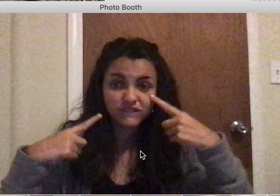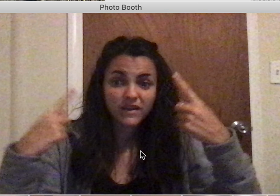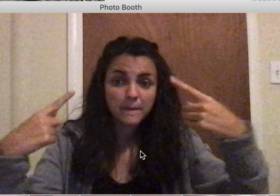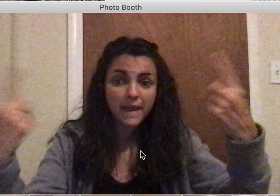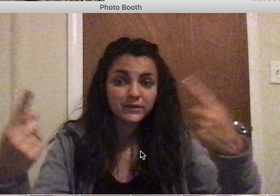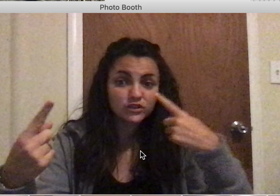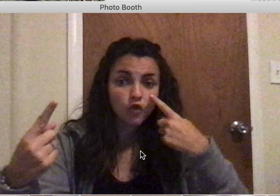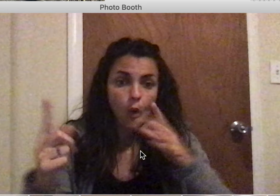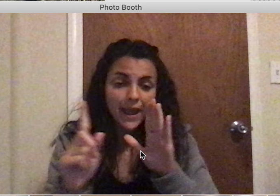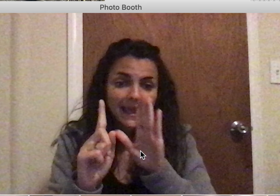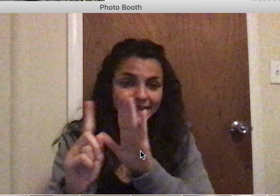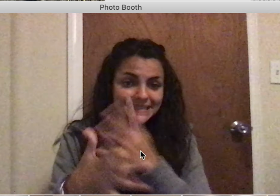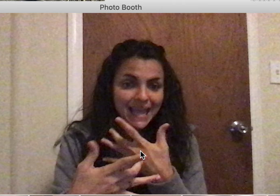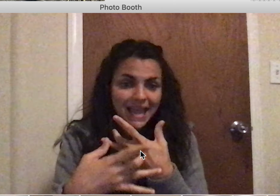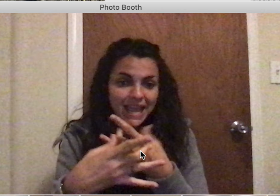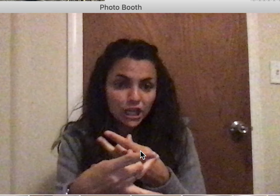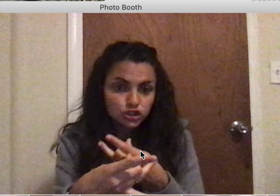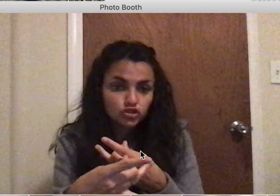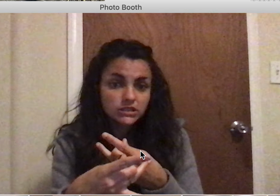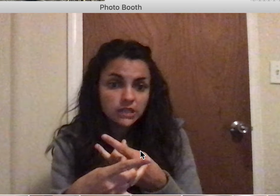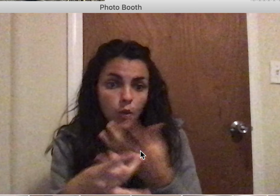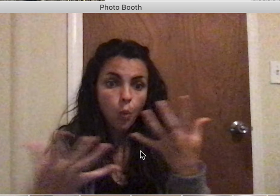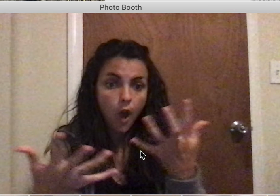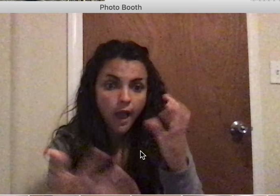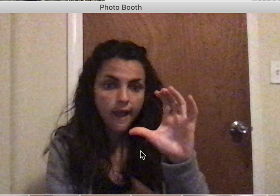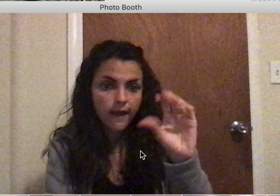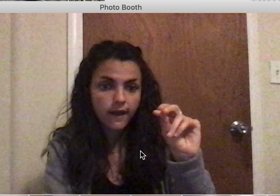conserving nature and,